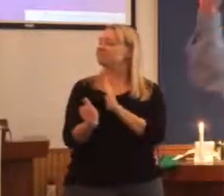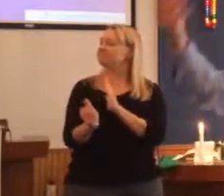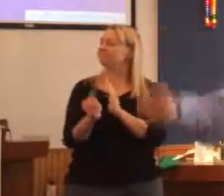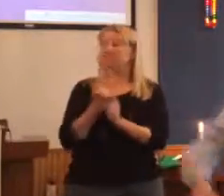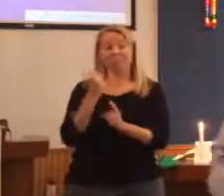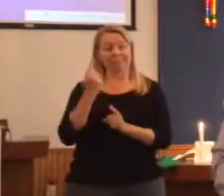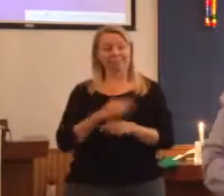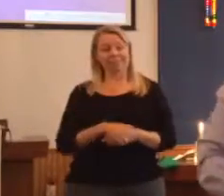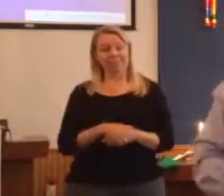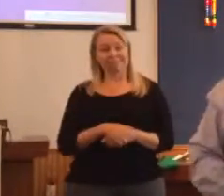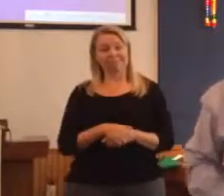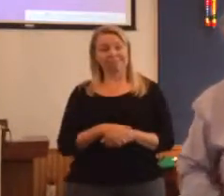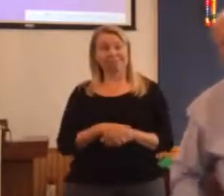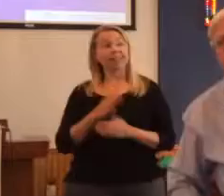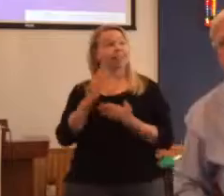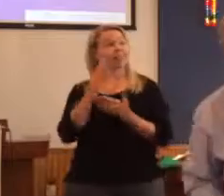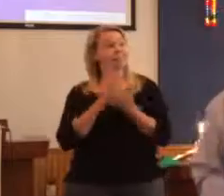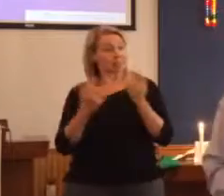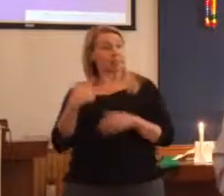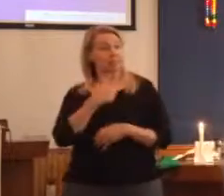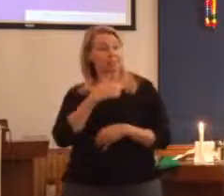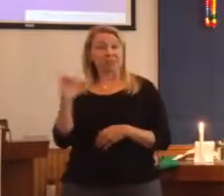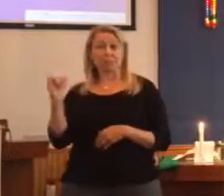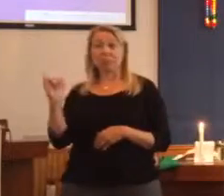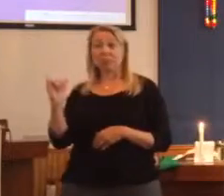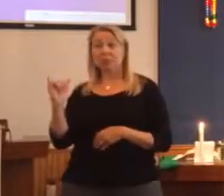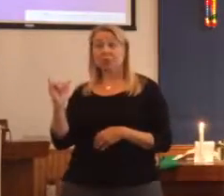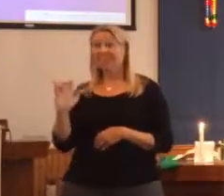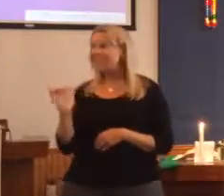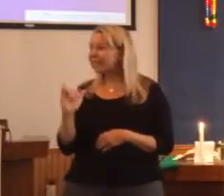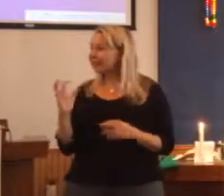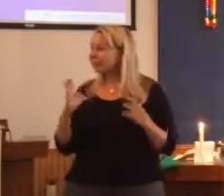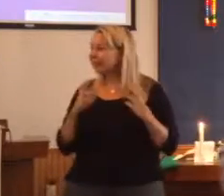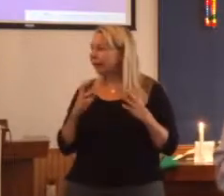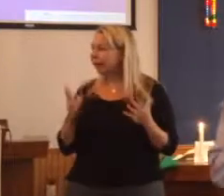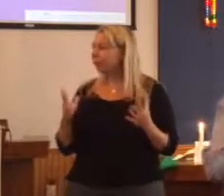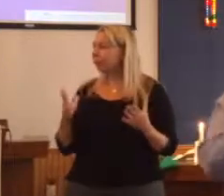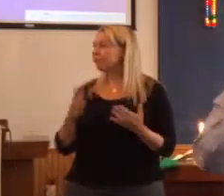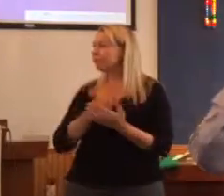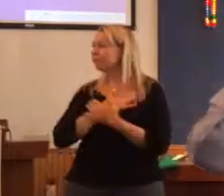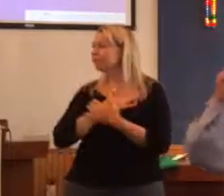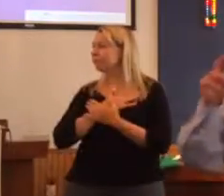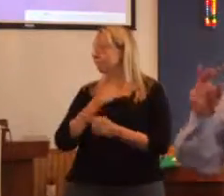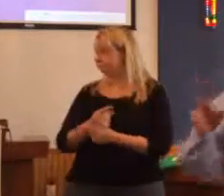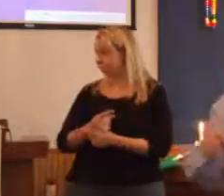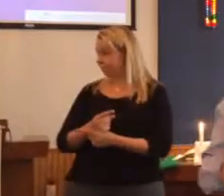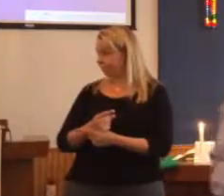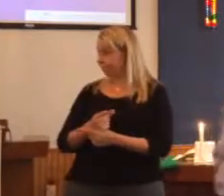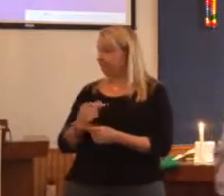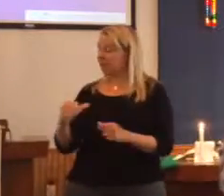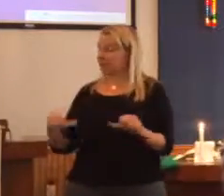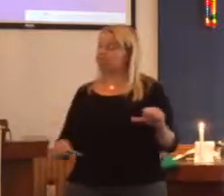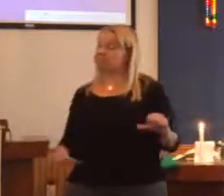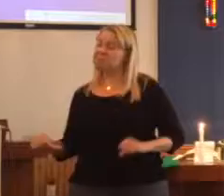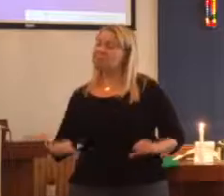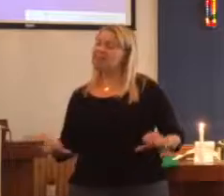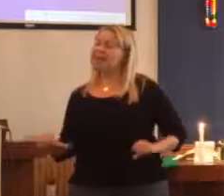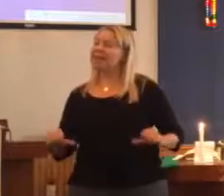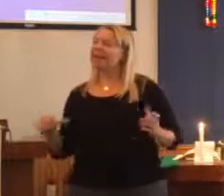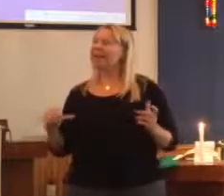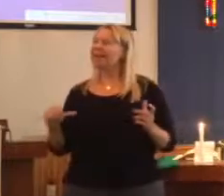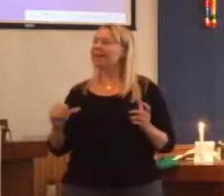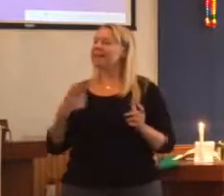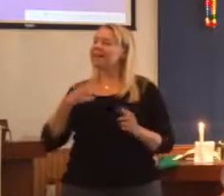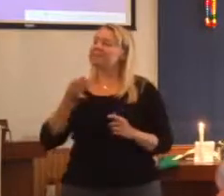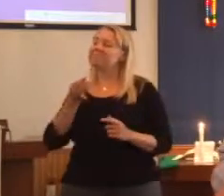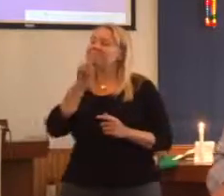And even those of us who have retired, right? We brag about our finesse at